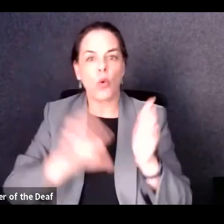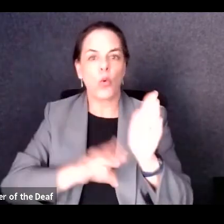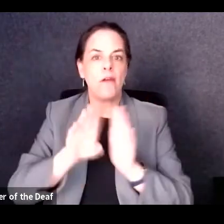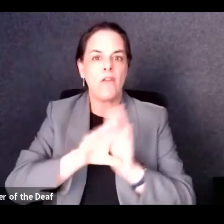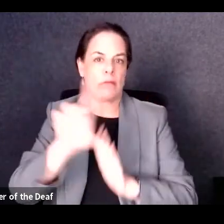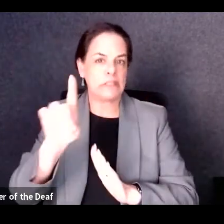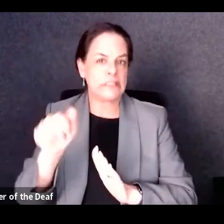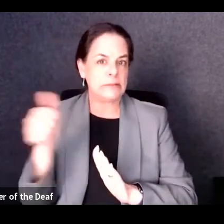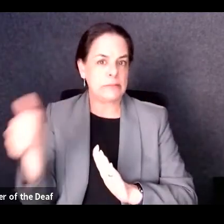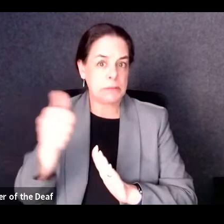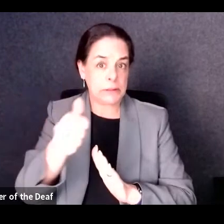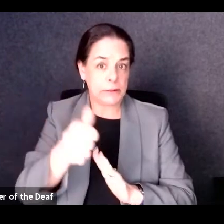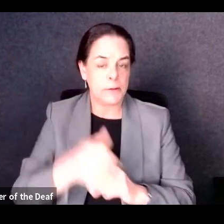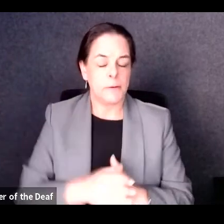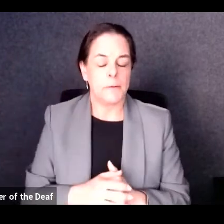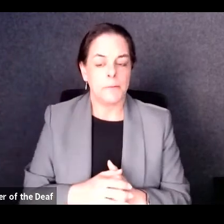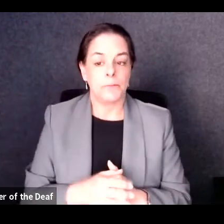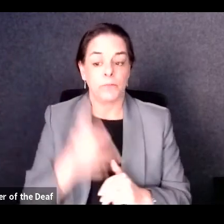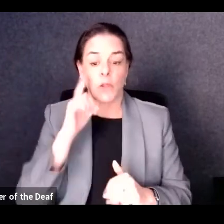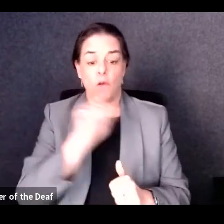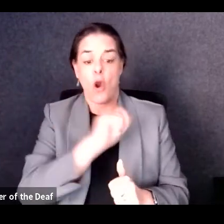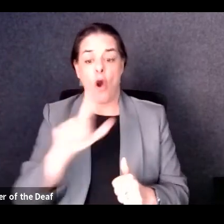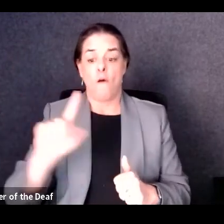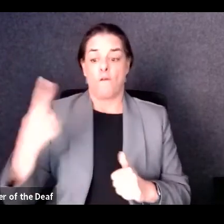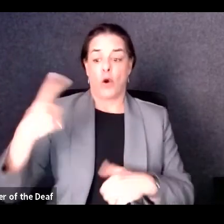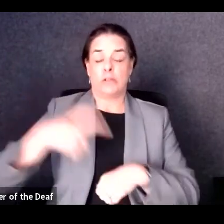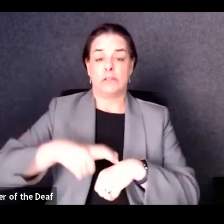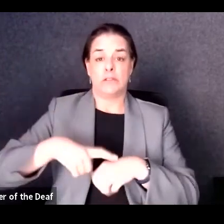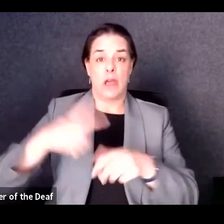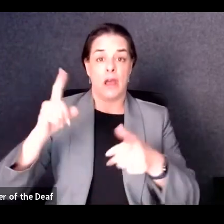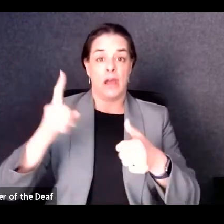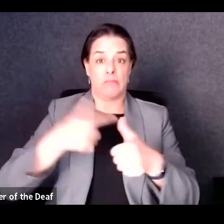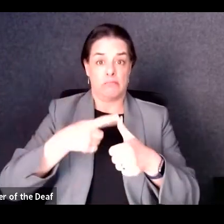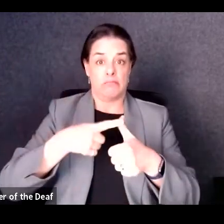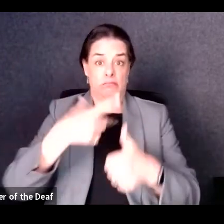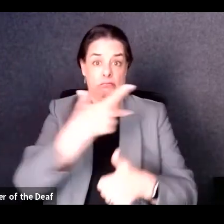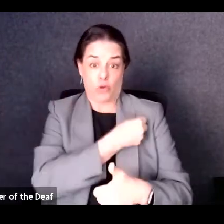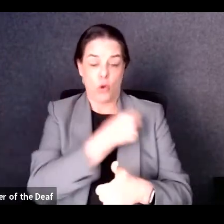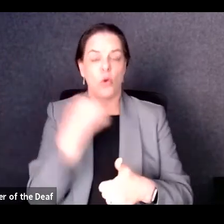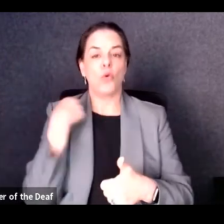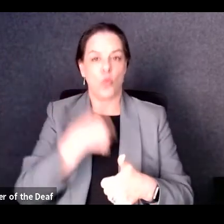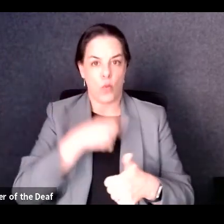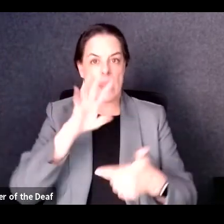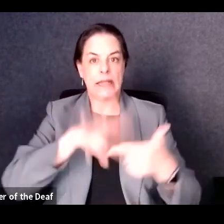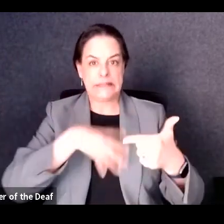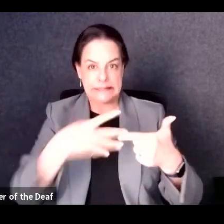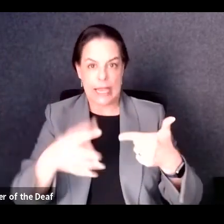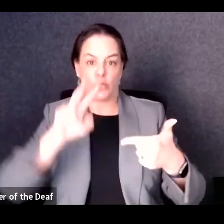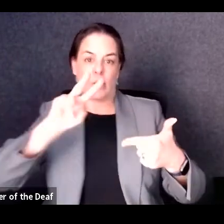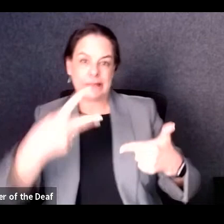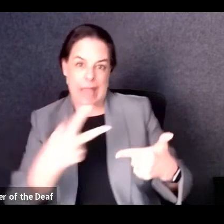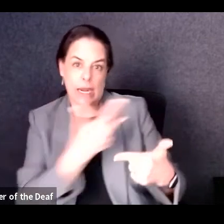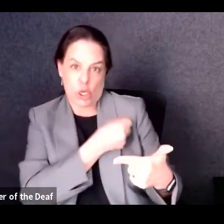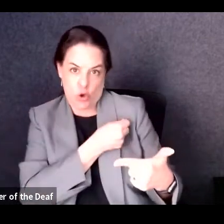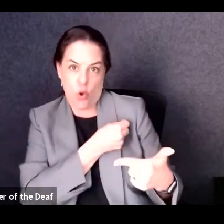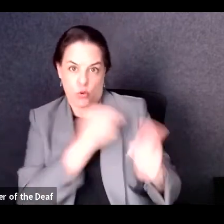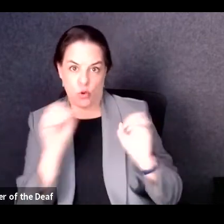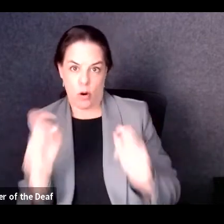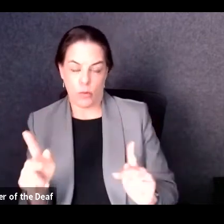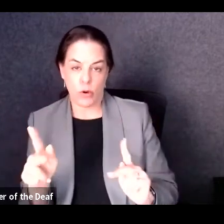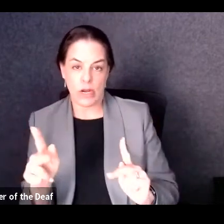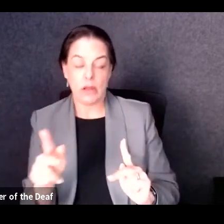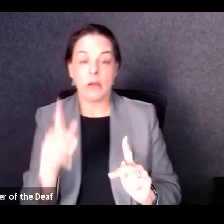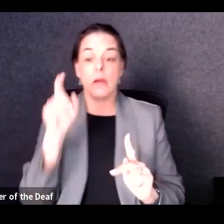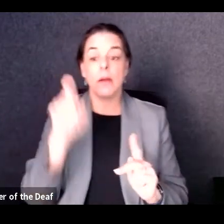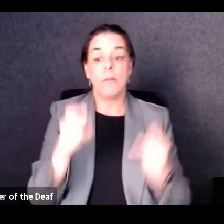disabilities. For all of these first dose opportunities, we schedule corresponding second dose opportunities. These either have to be